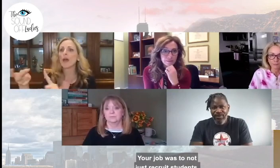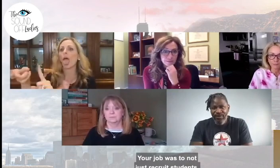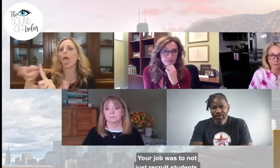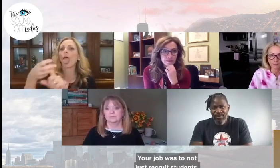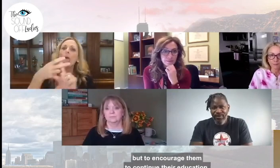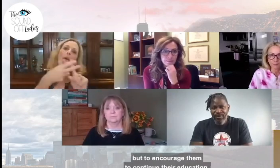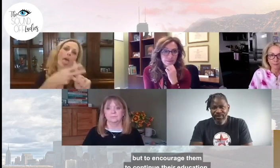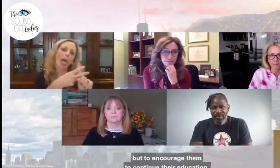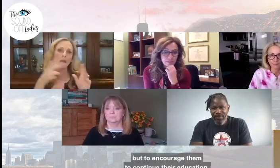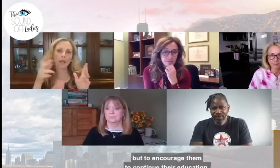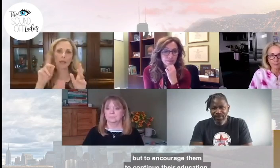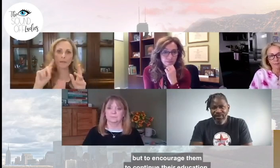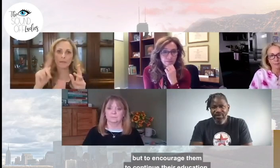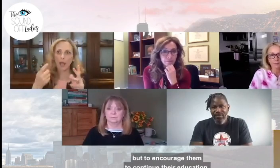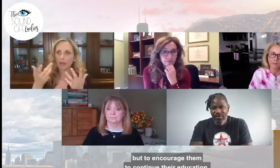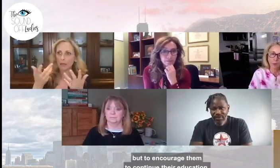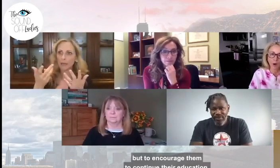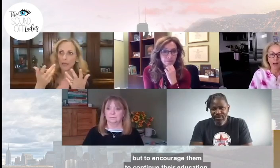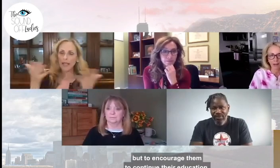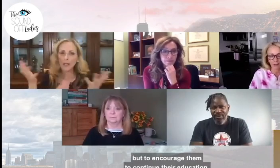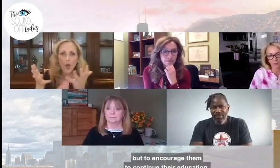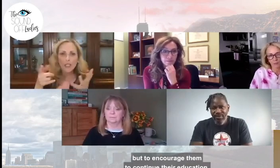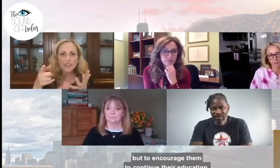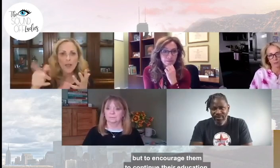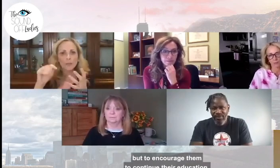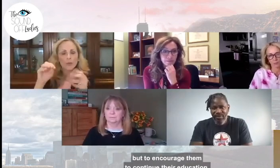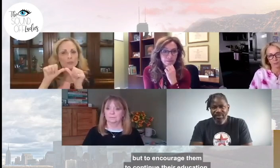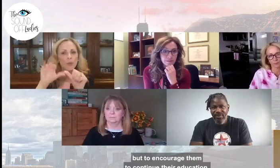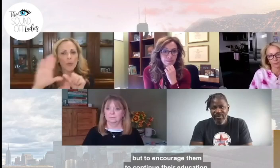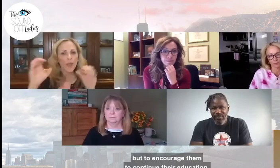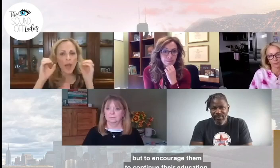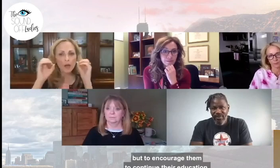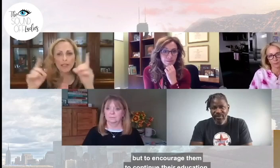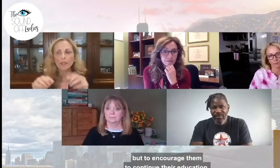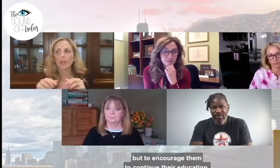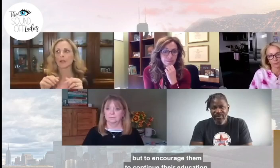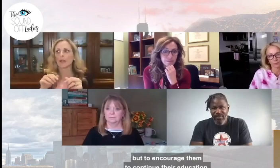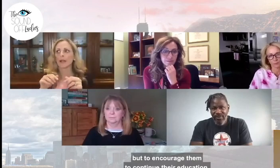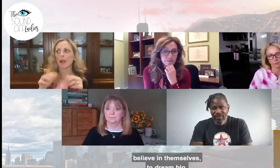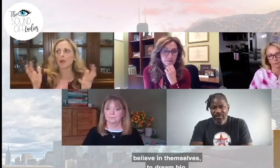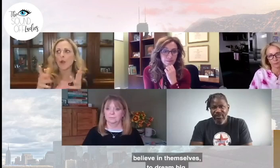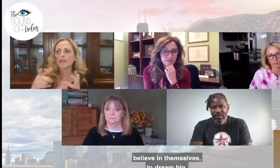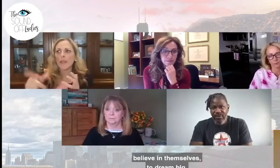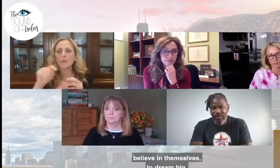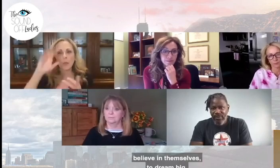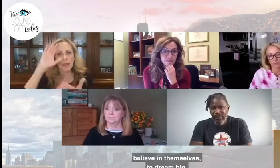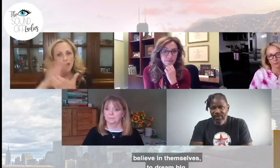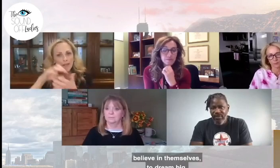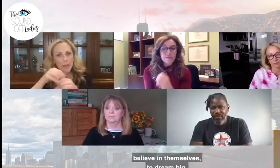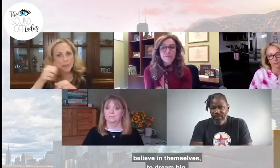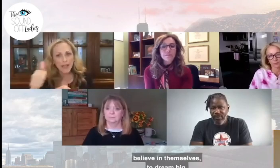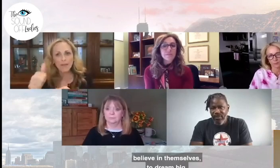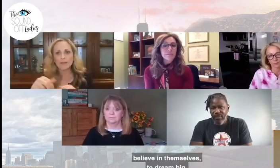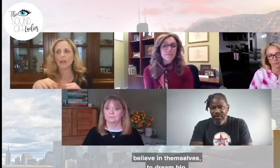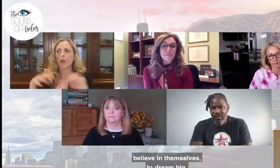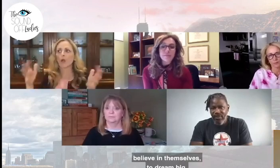and your job was to recruit, and your job wasn't always to just recruit the students, but encourage them to follow their dreams